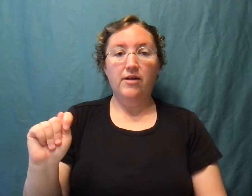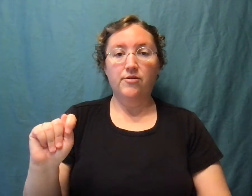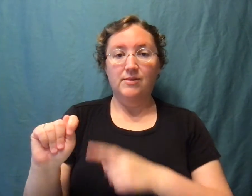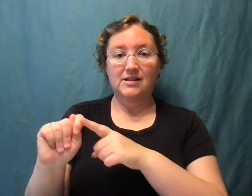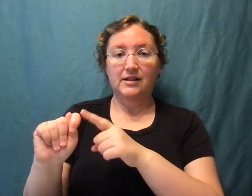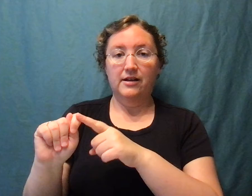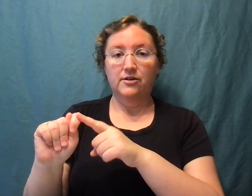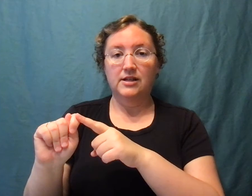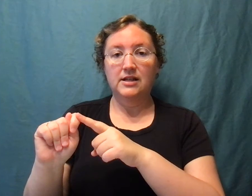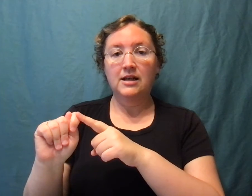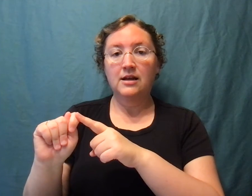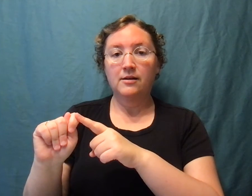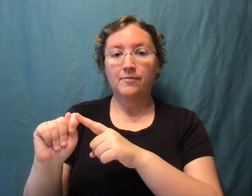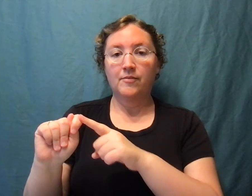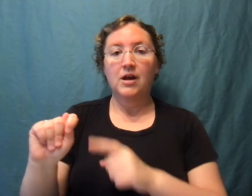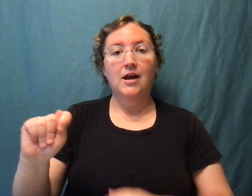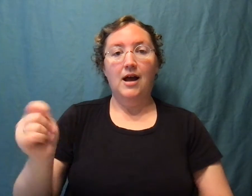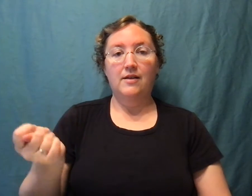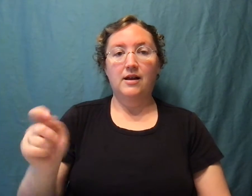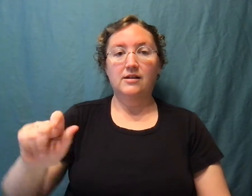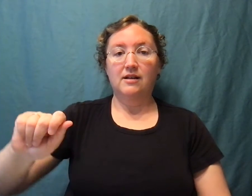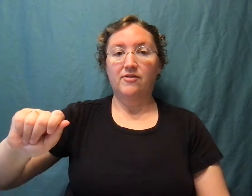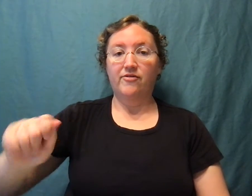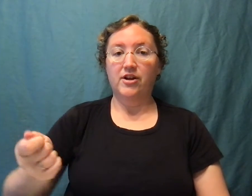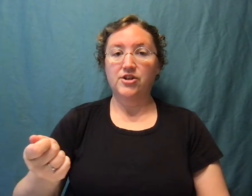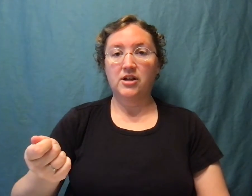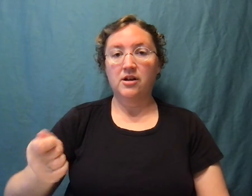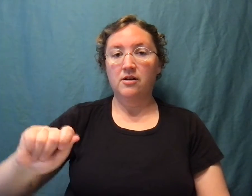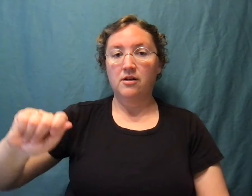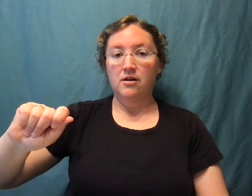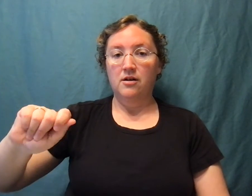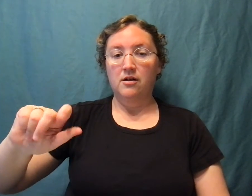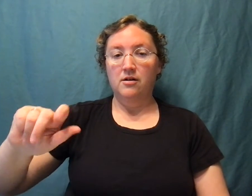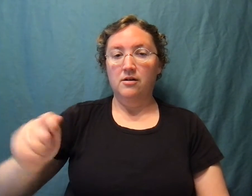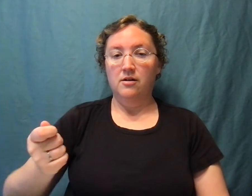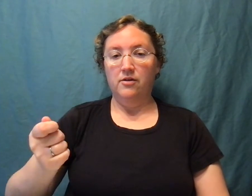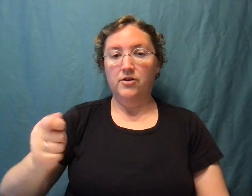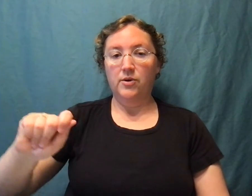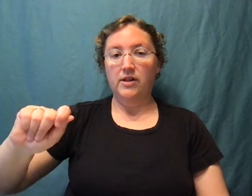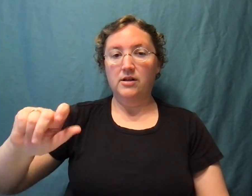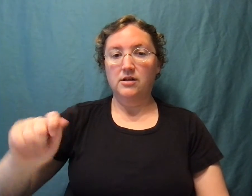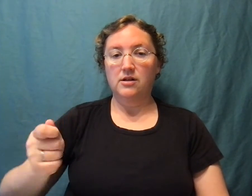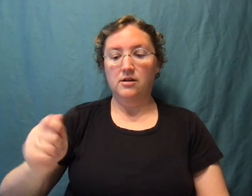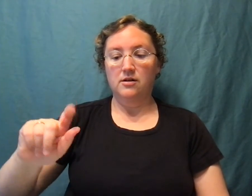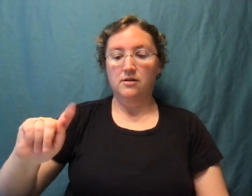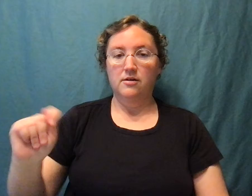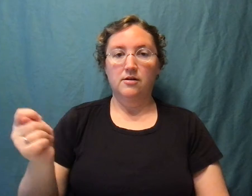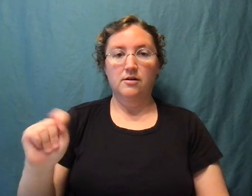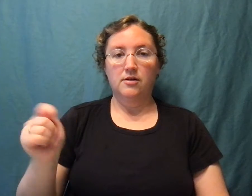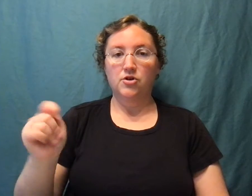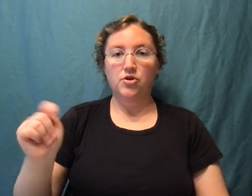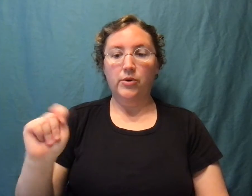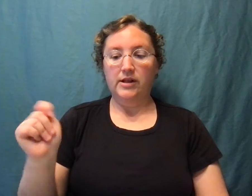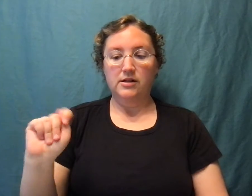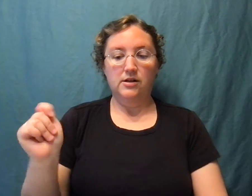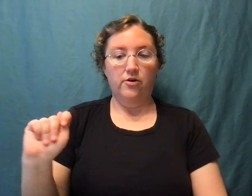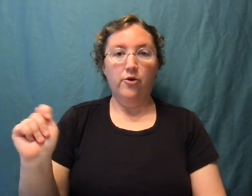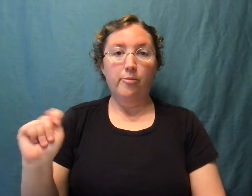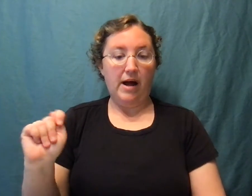bathroom is the letter T, and then it's like flushing the toilet. Toilet or